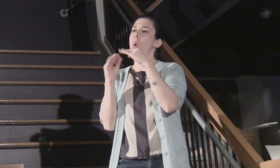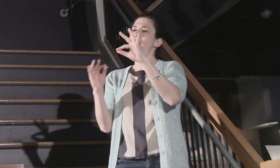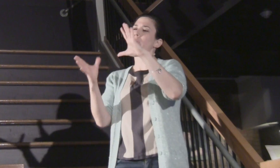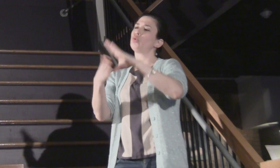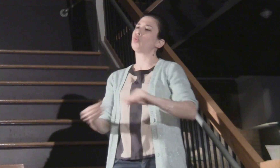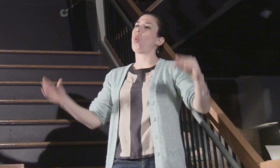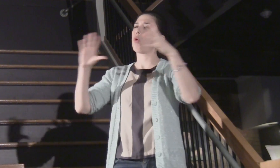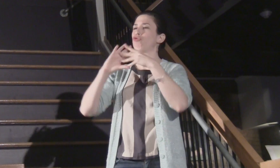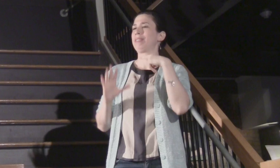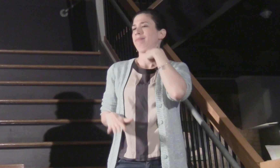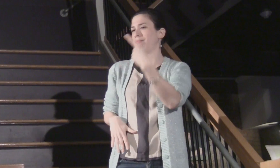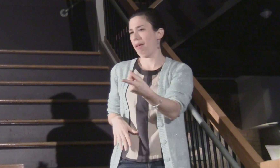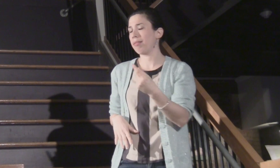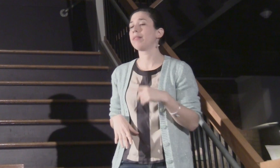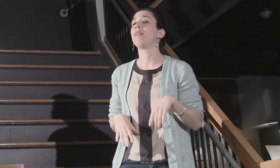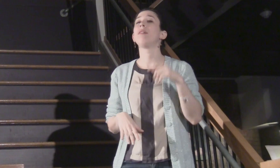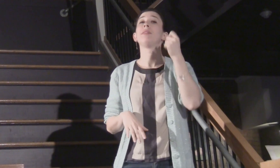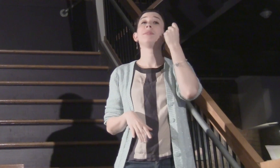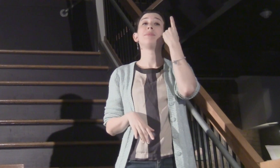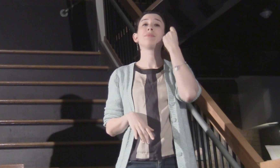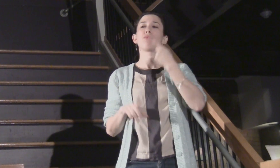No, this is more of a story. I'm not going to be all